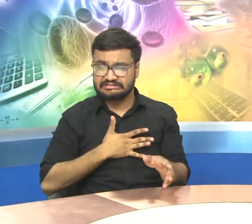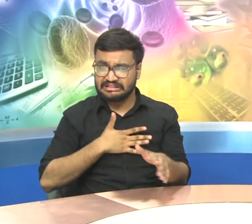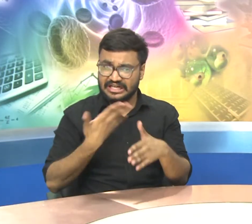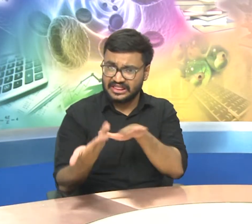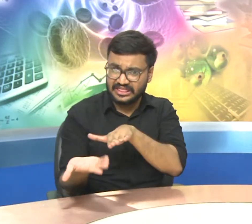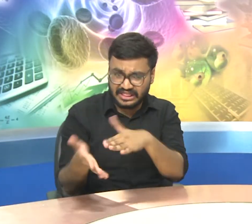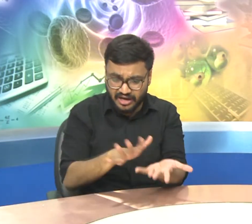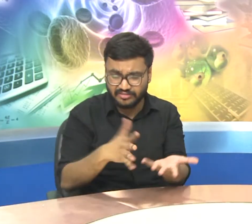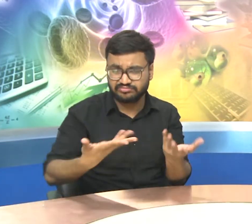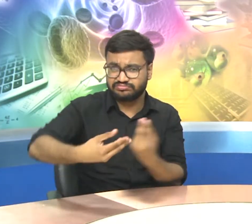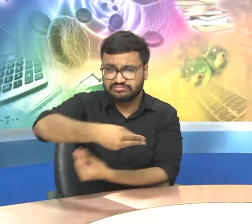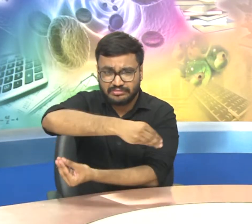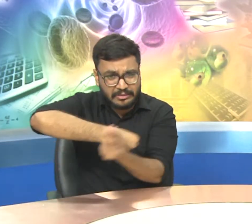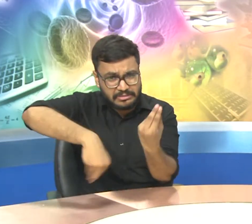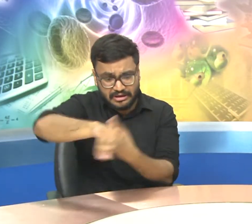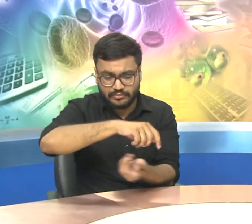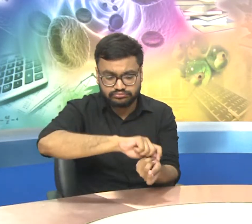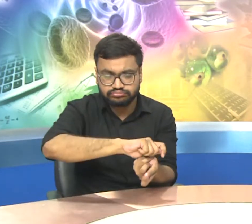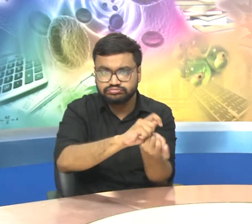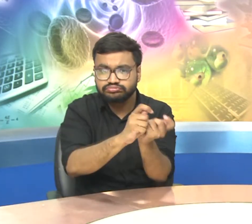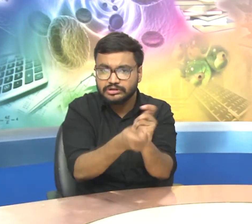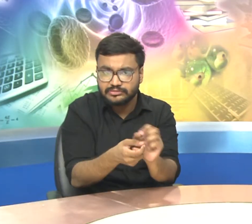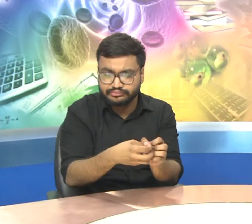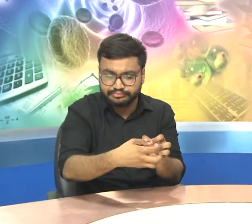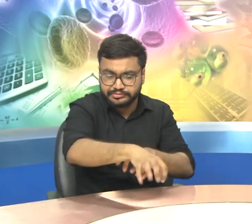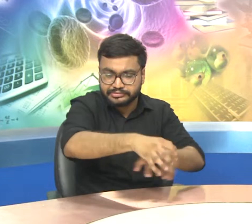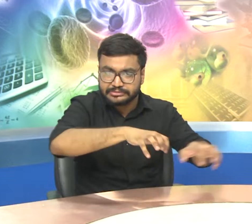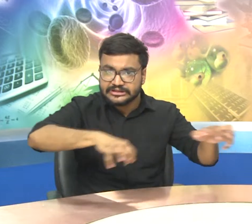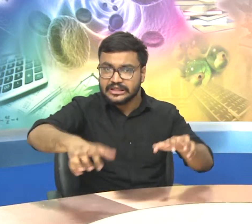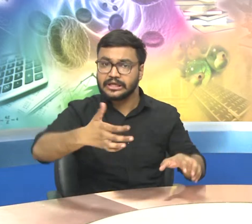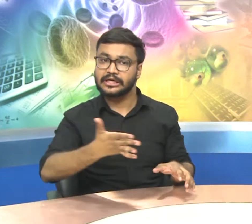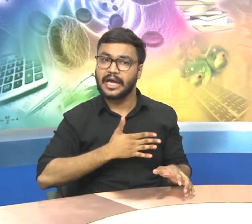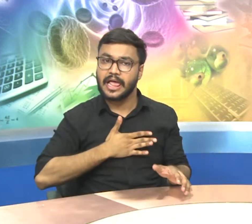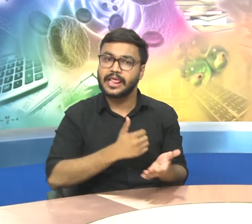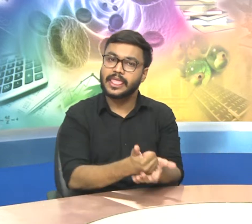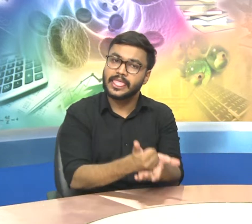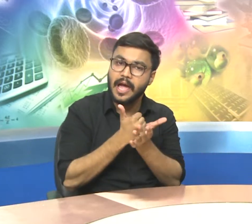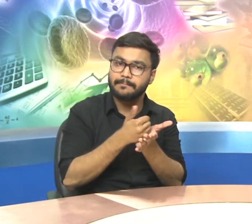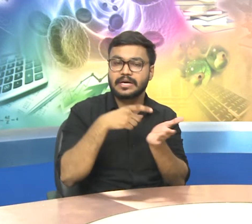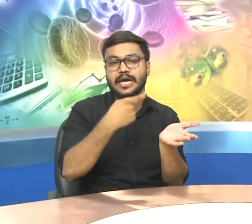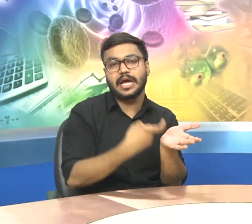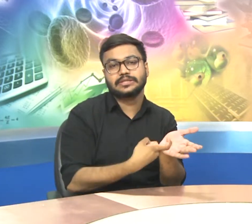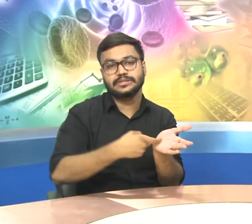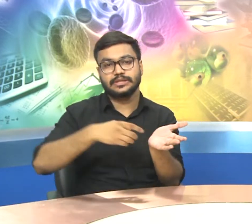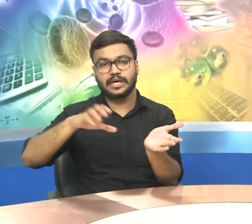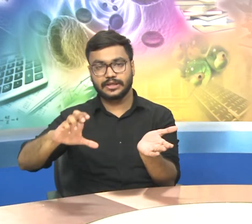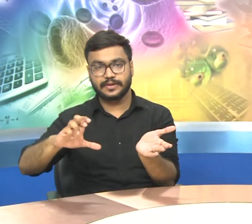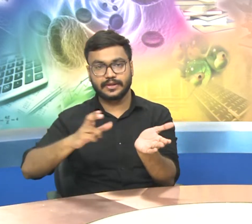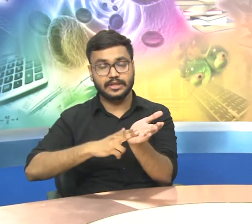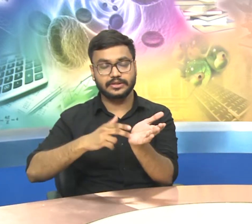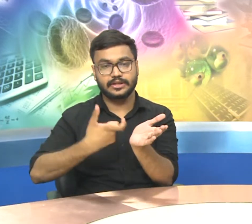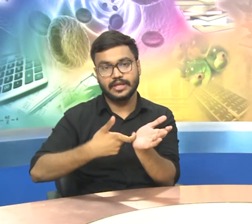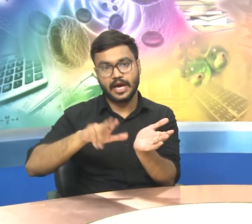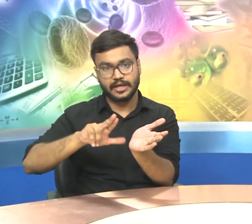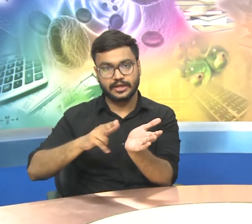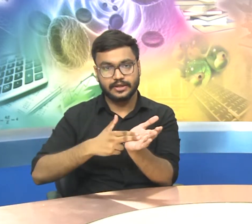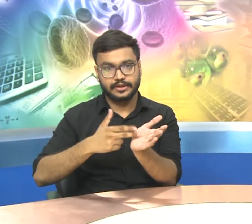fungi. They break down dead organisms and recycle nutrients.